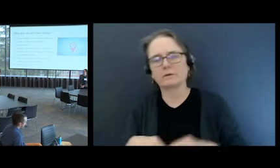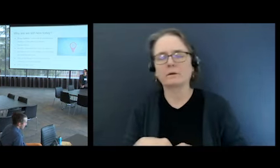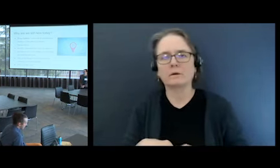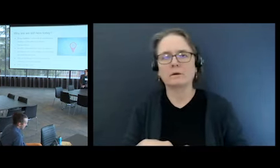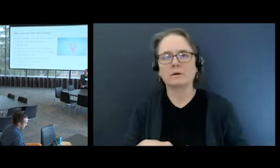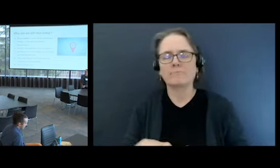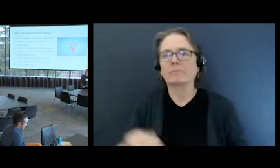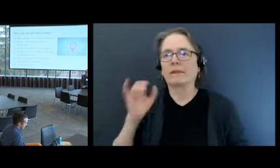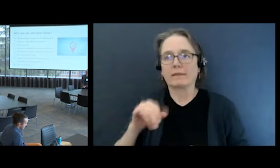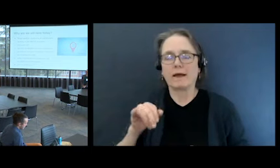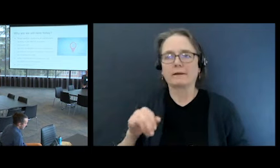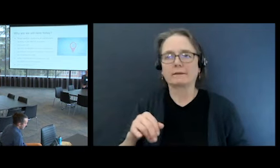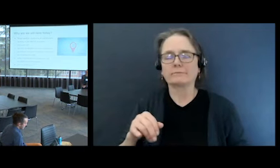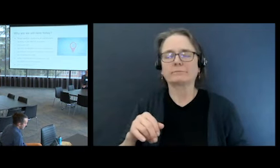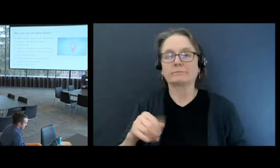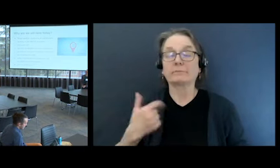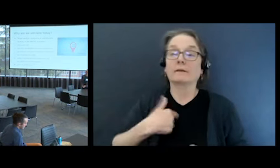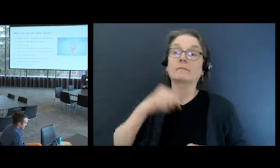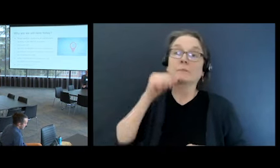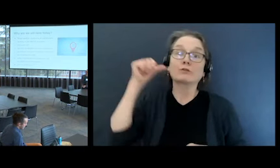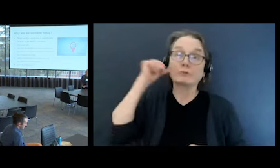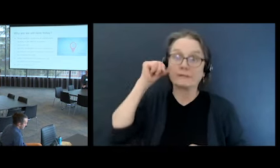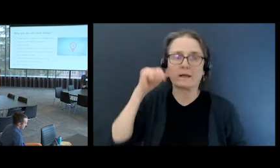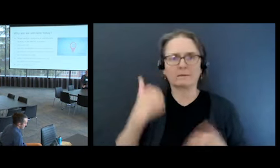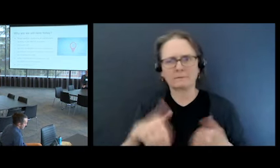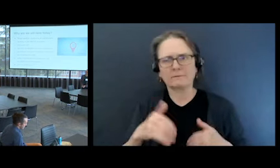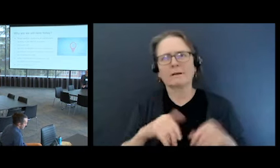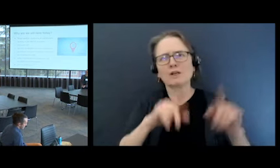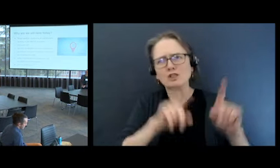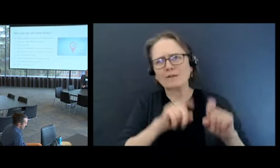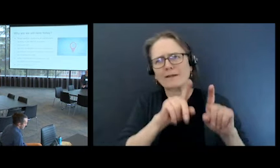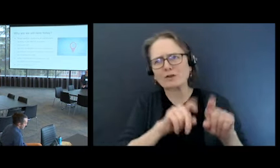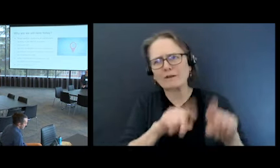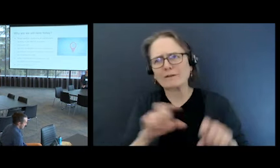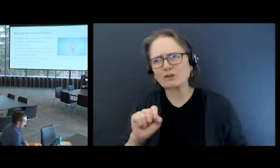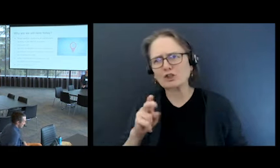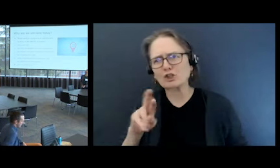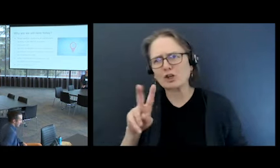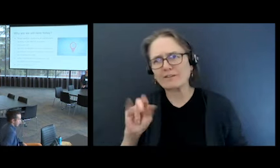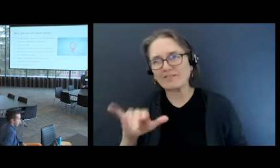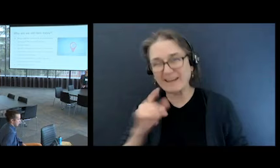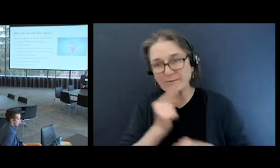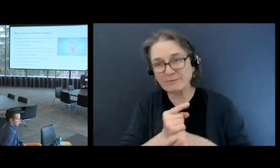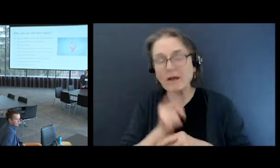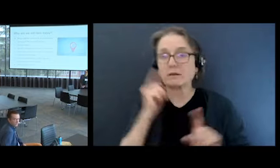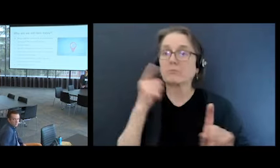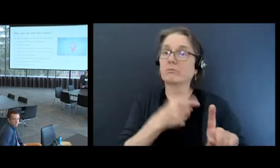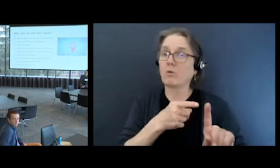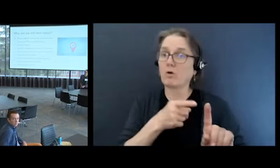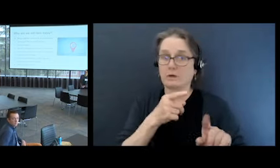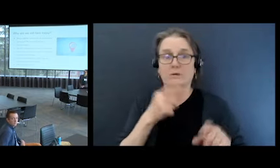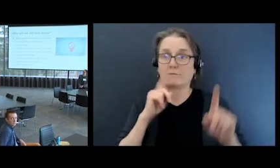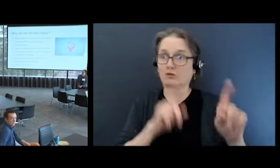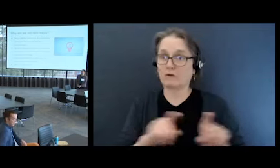old surveys, I mean, the goal of doing a survey is to make it a living document and update it. So we do hope we've given